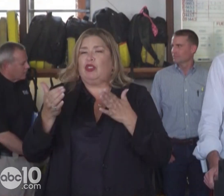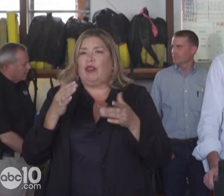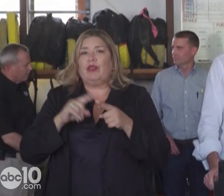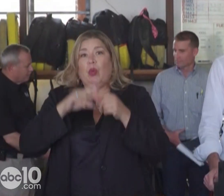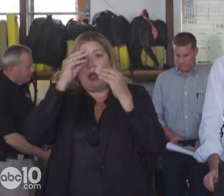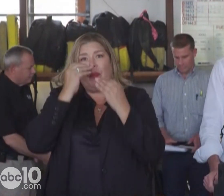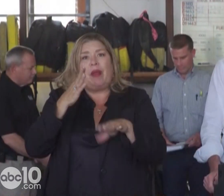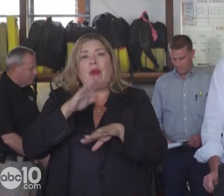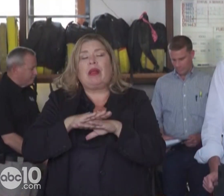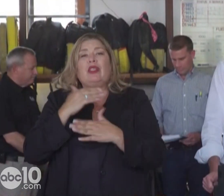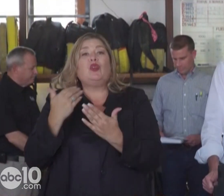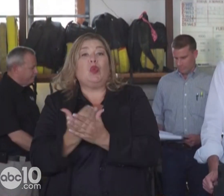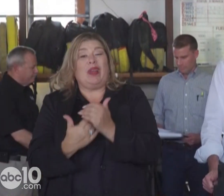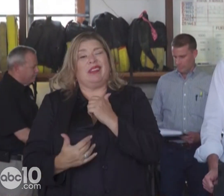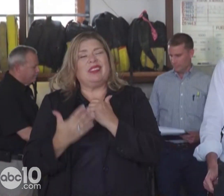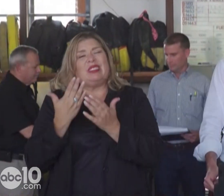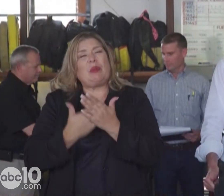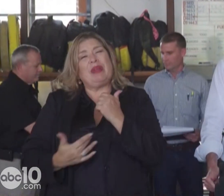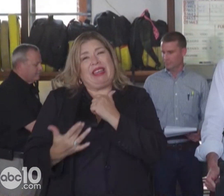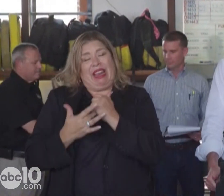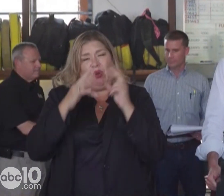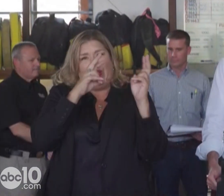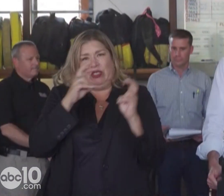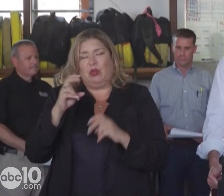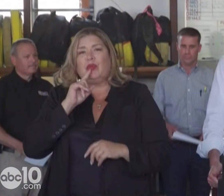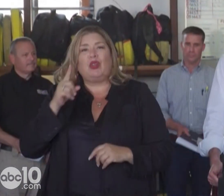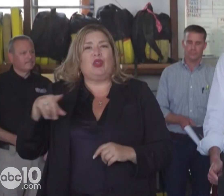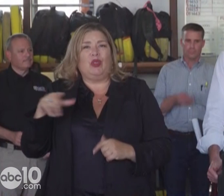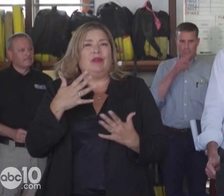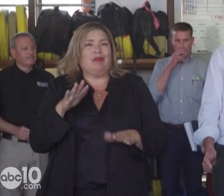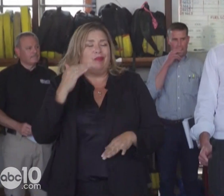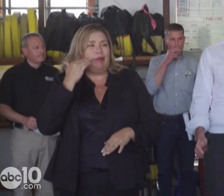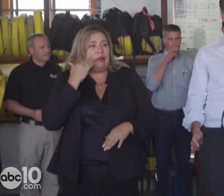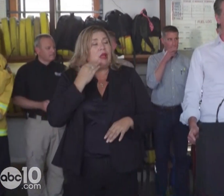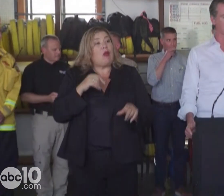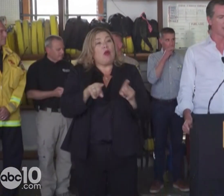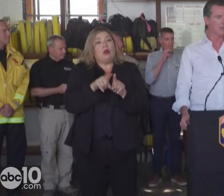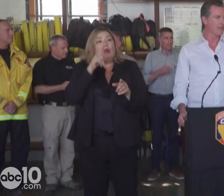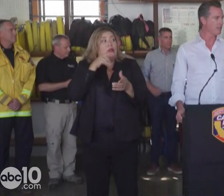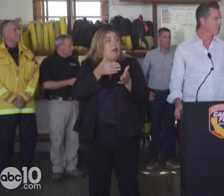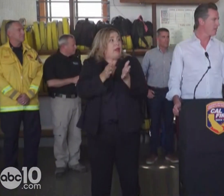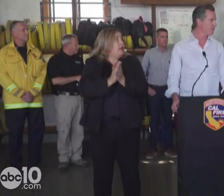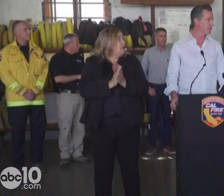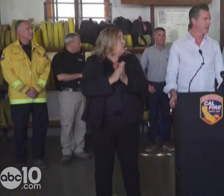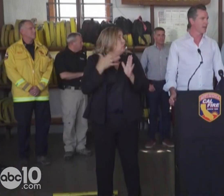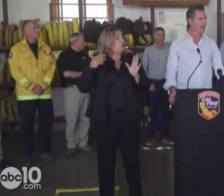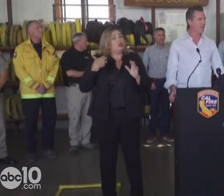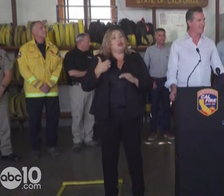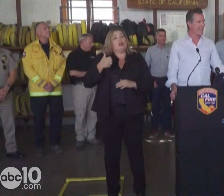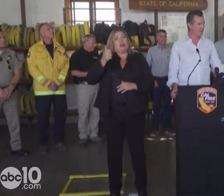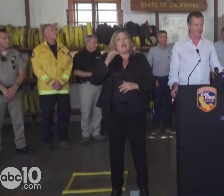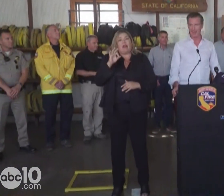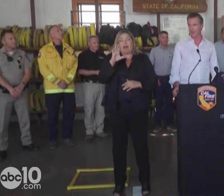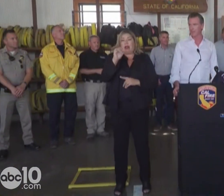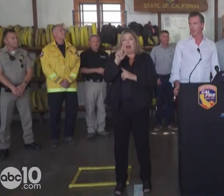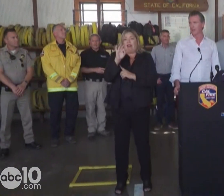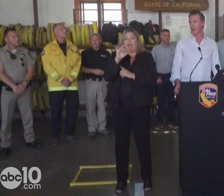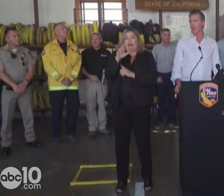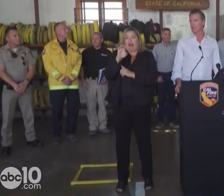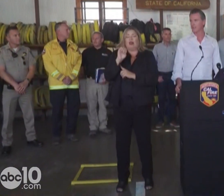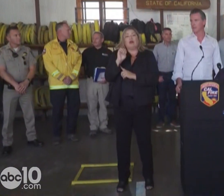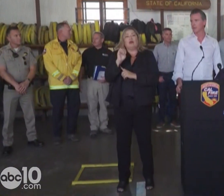update you on some more technical issues that I imagine you're interested in, and also then ask the chief of CAL